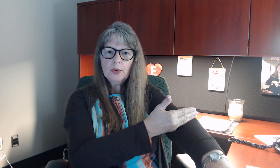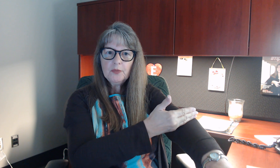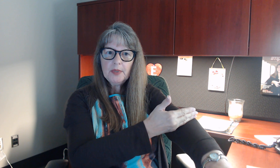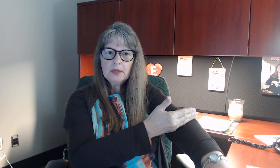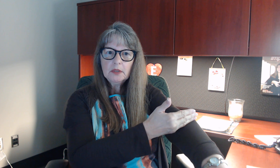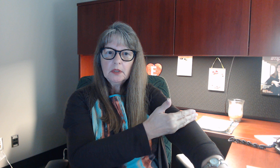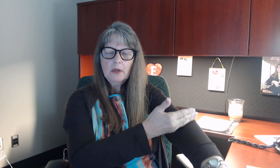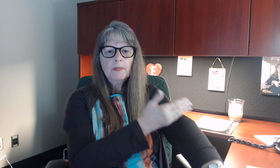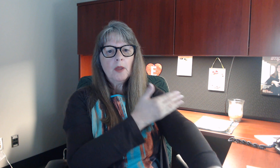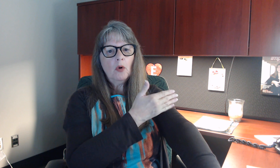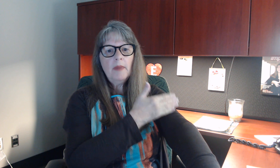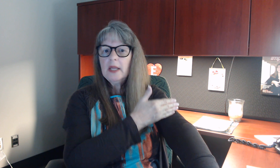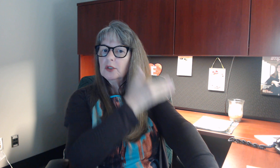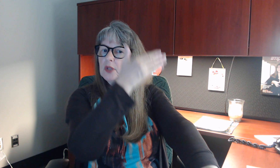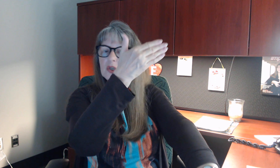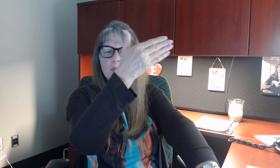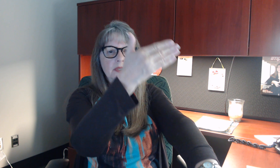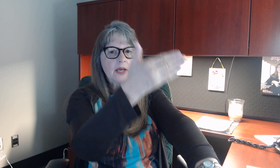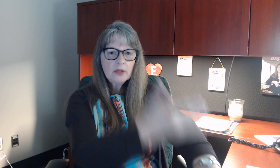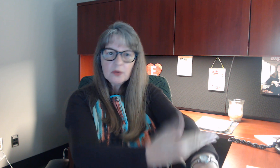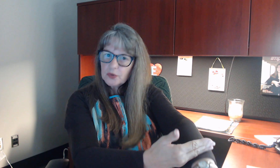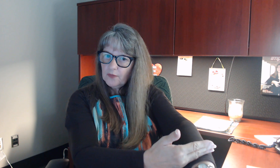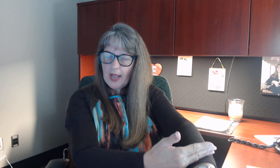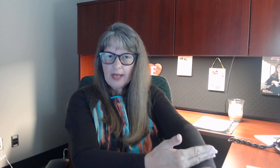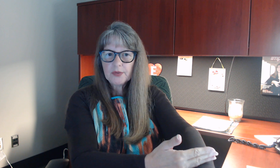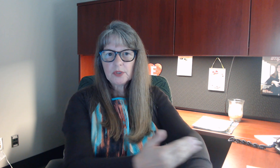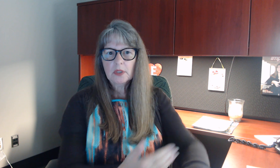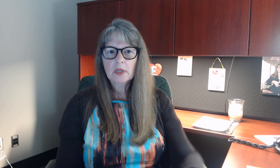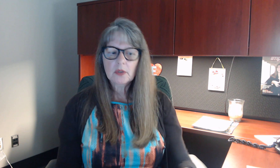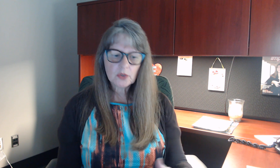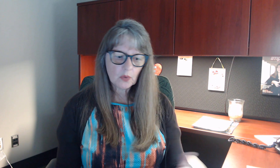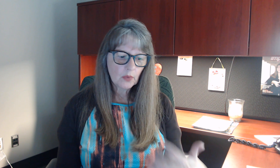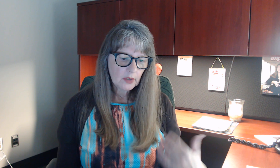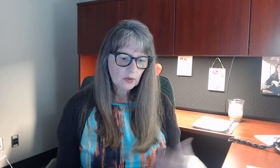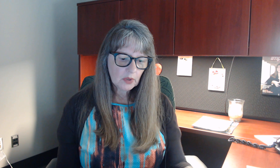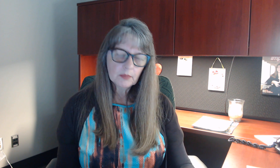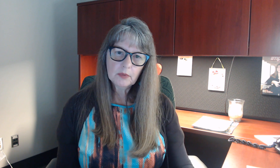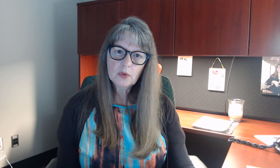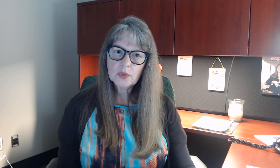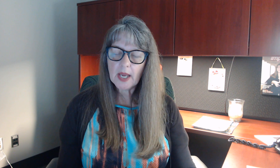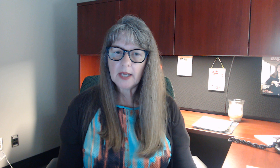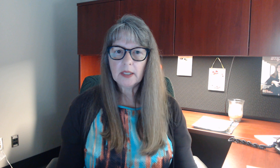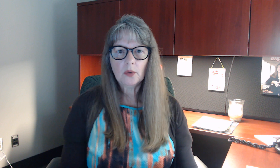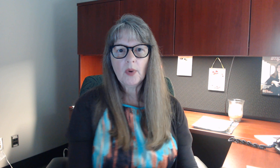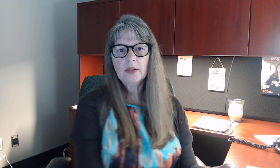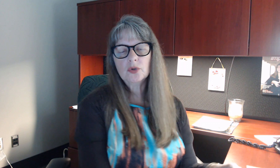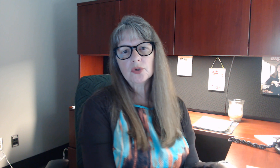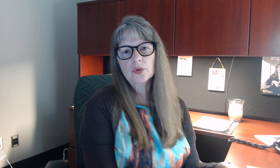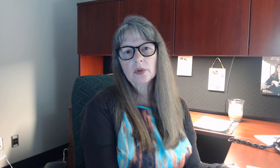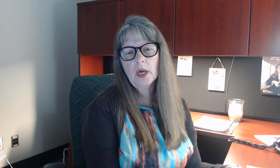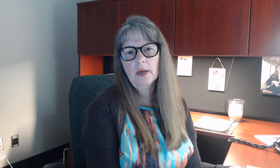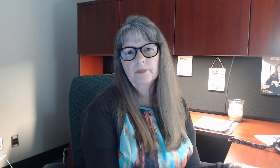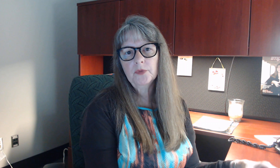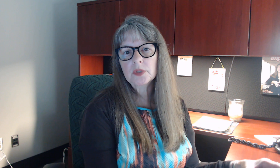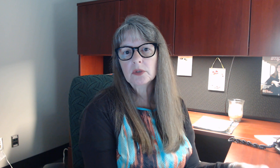improvement. Or man, they just went downhill so fast. So you can use that in the way that you're using your